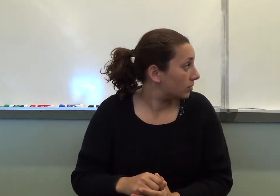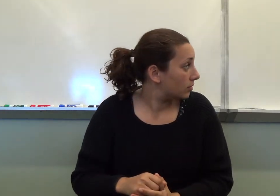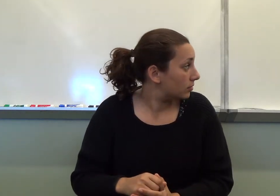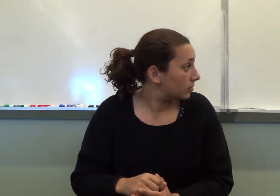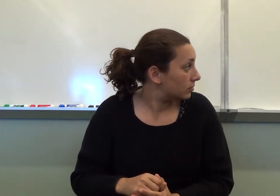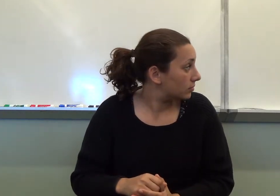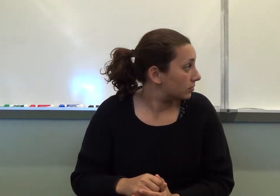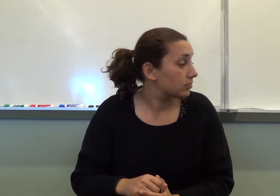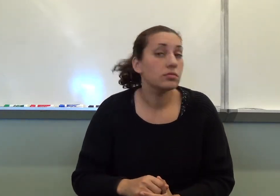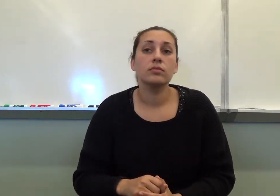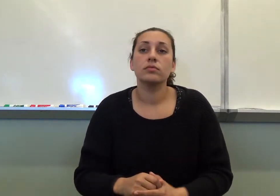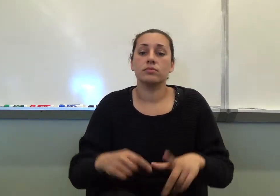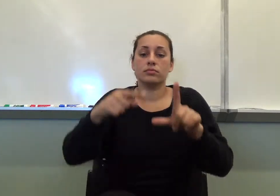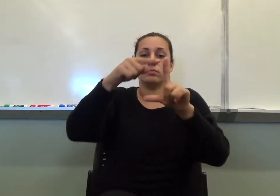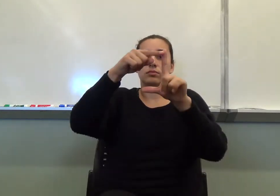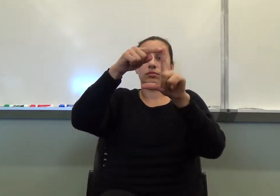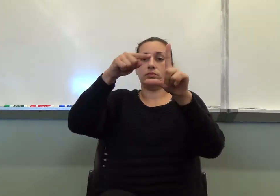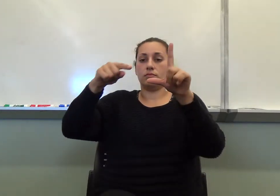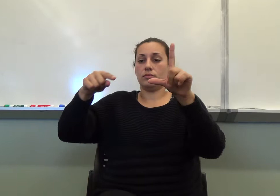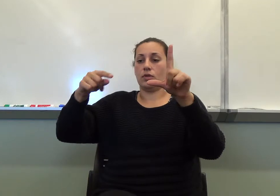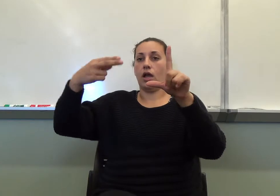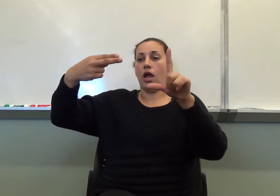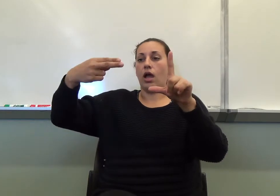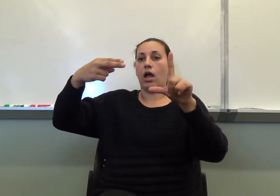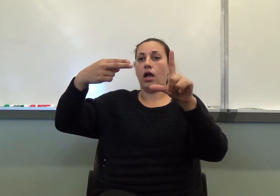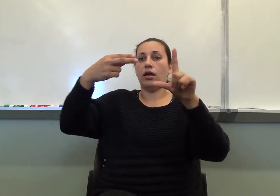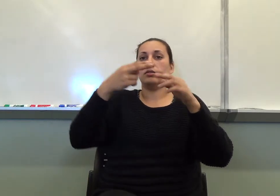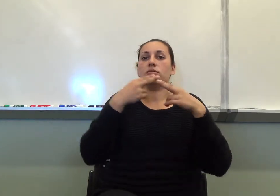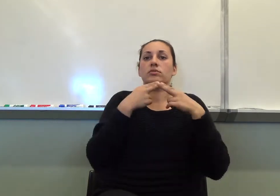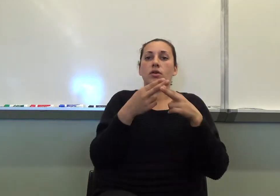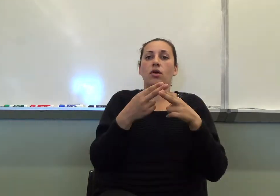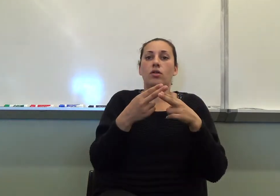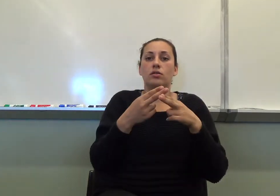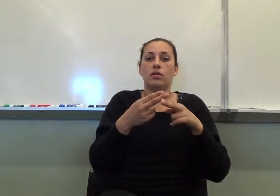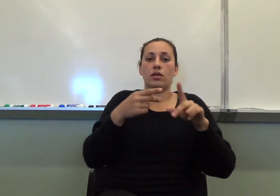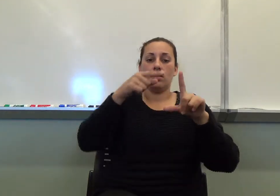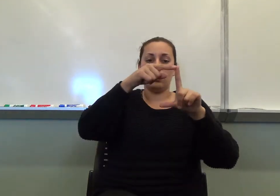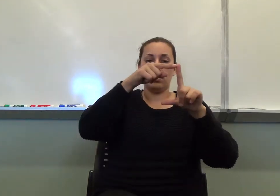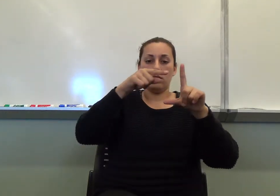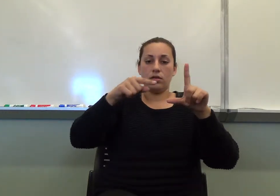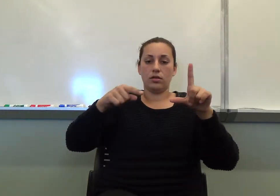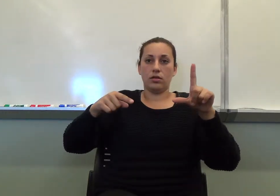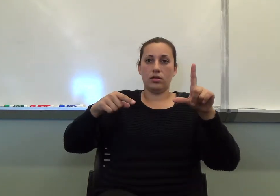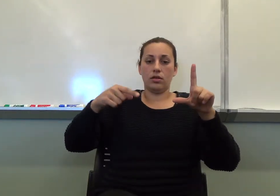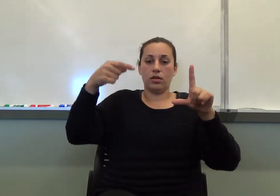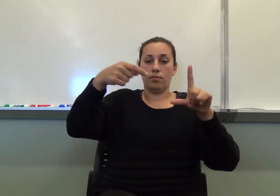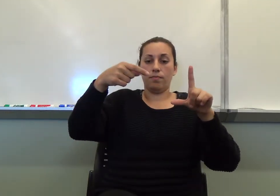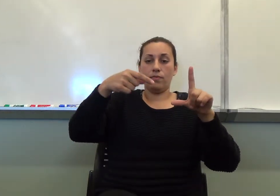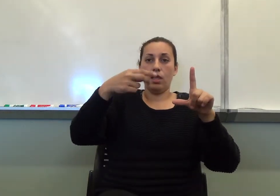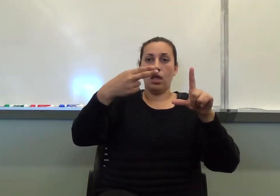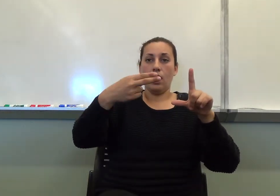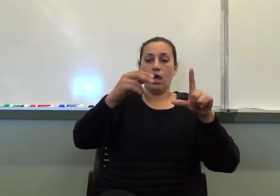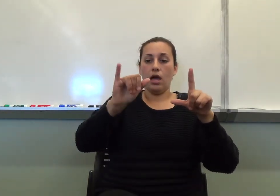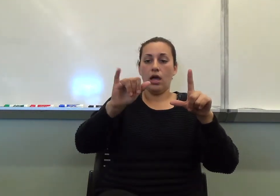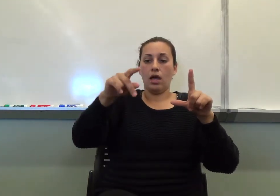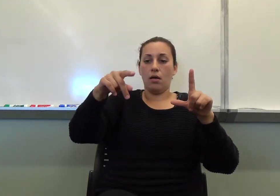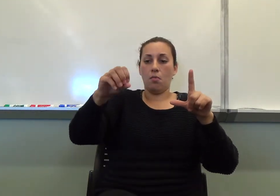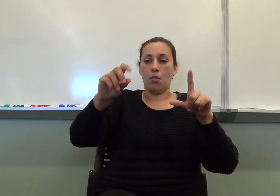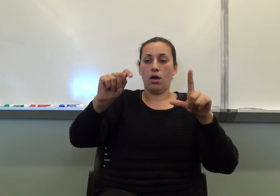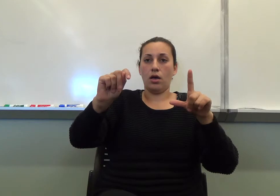It's called the hypotenuse. That's this one right here. What he showed is